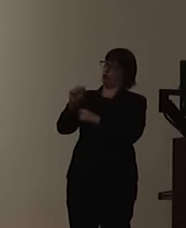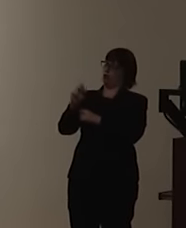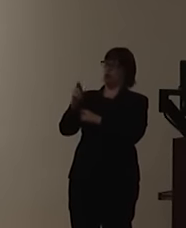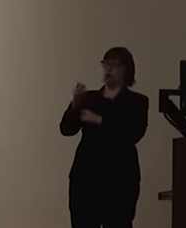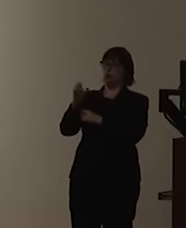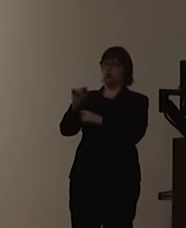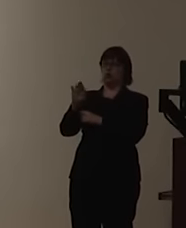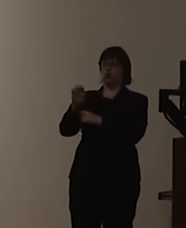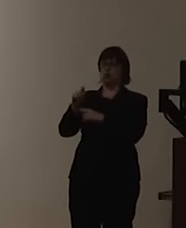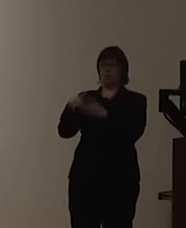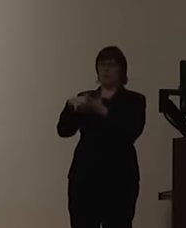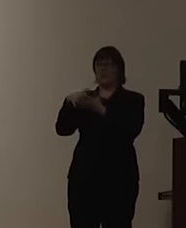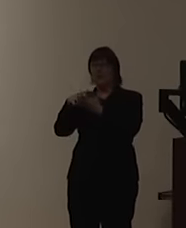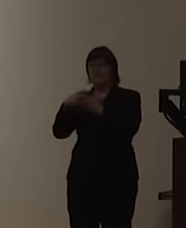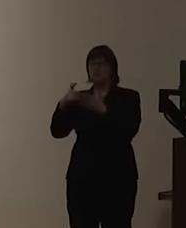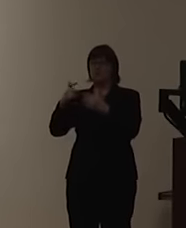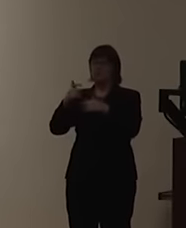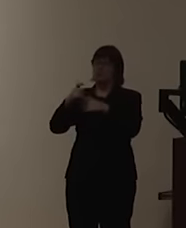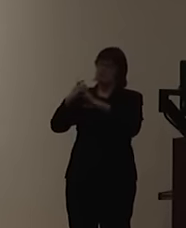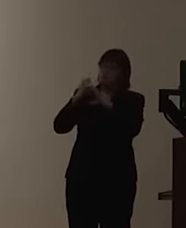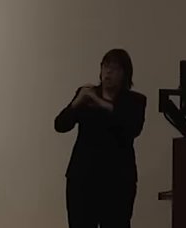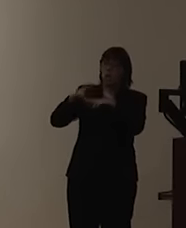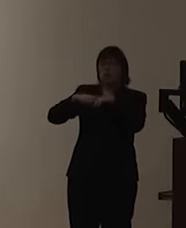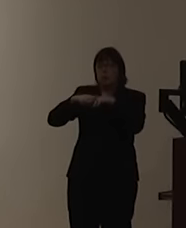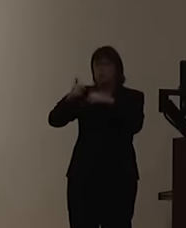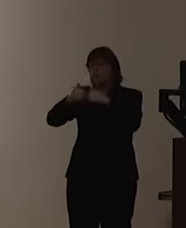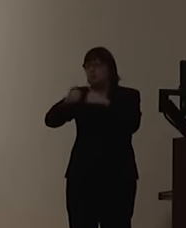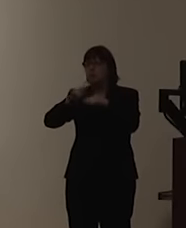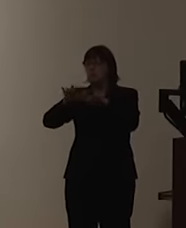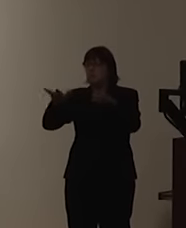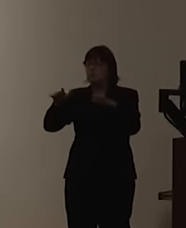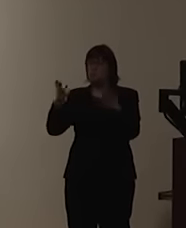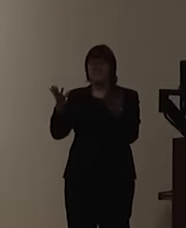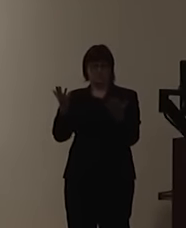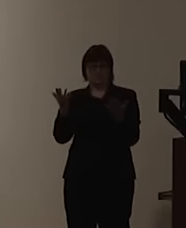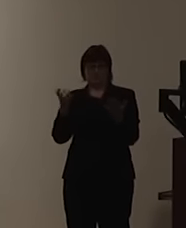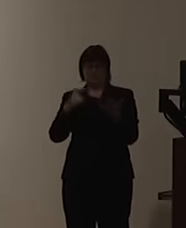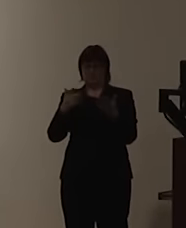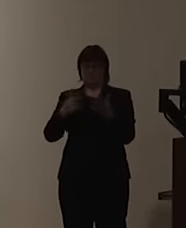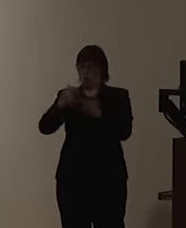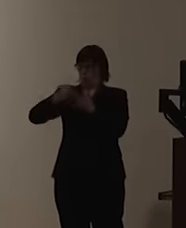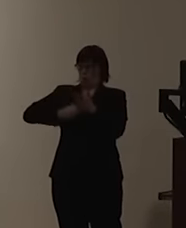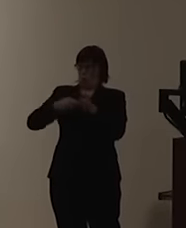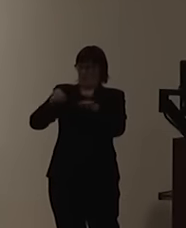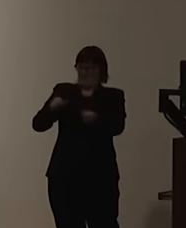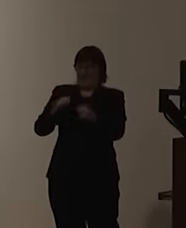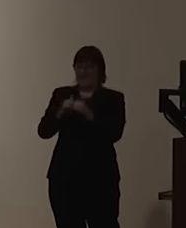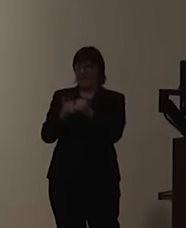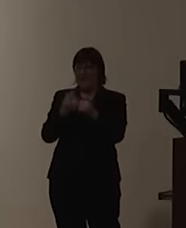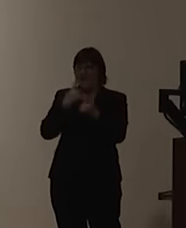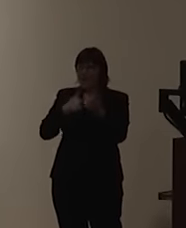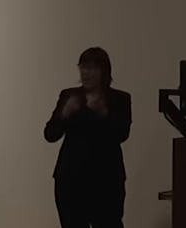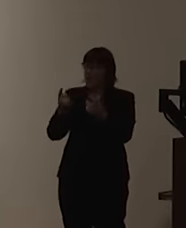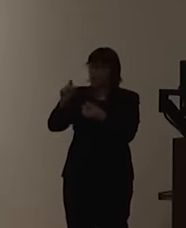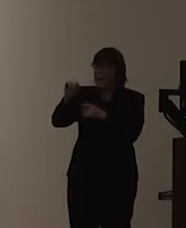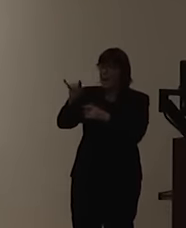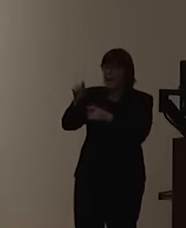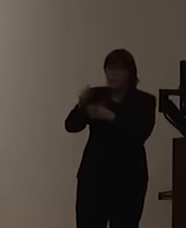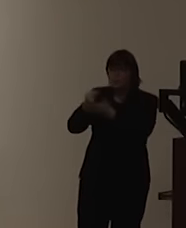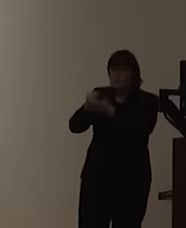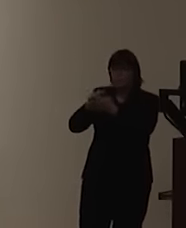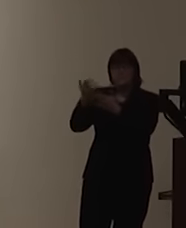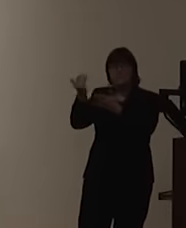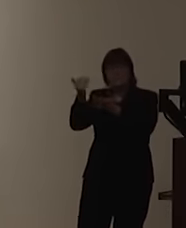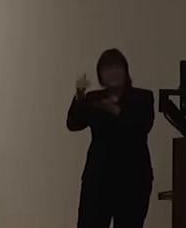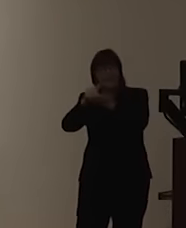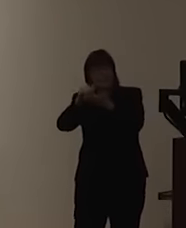There are fixed costs. Look how can something be cost effective like AIDS treatment when it costs $15,000 per patient per year? And then you